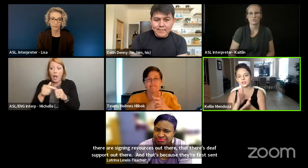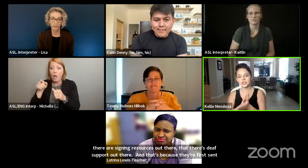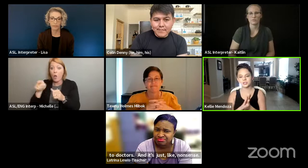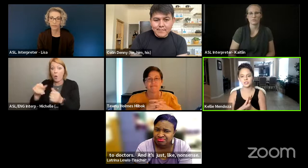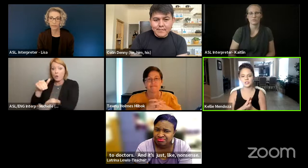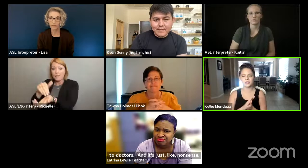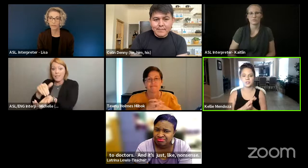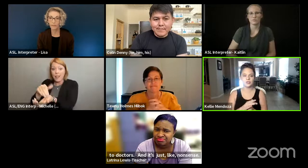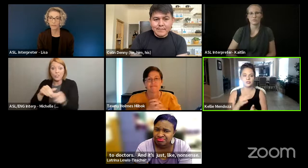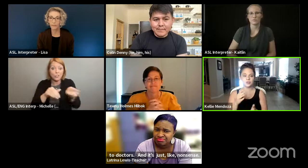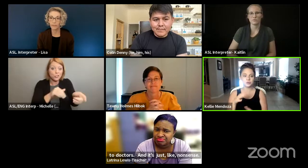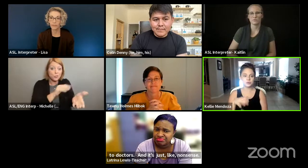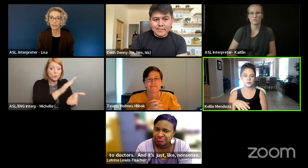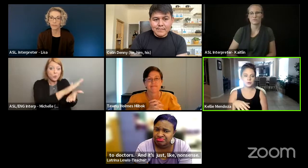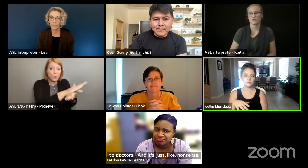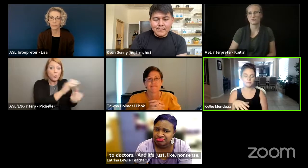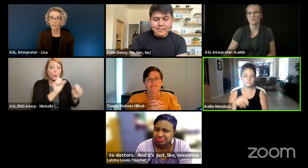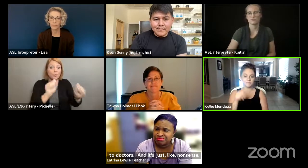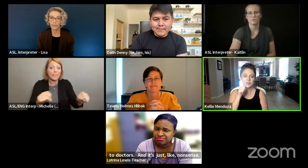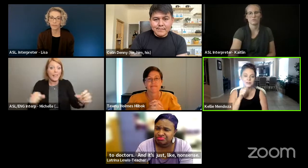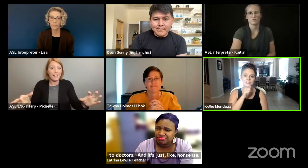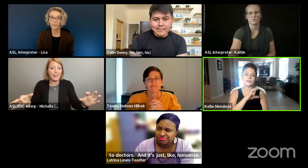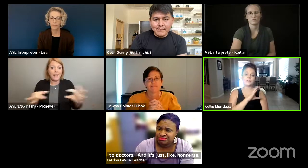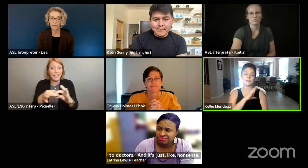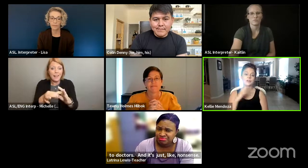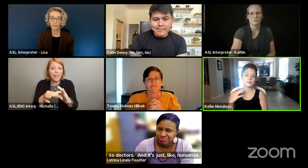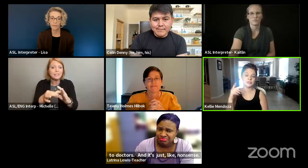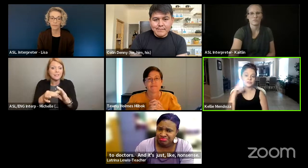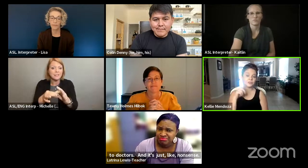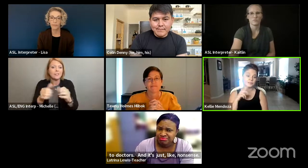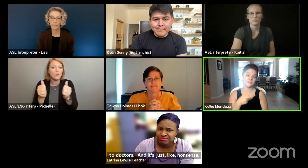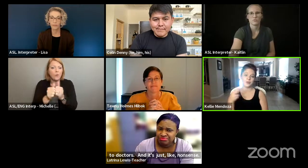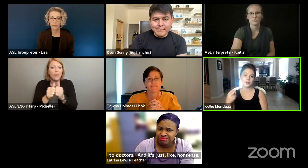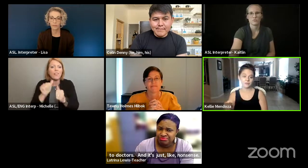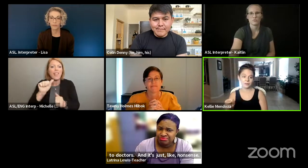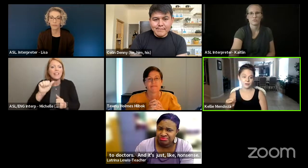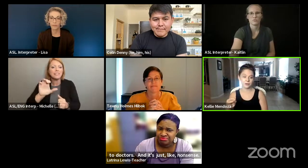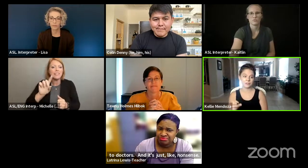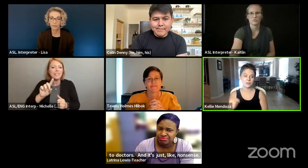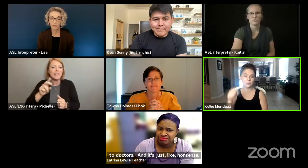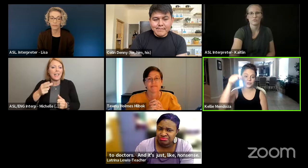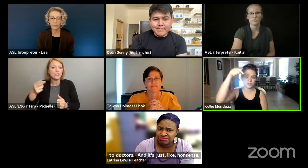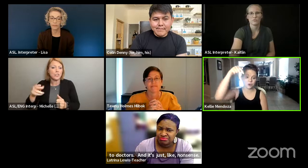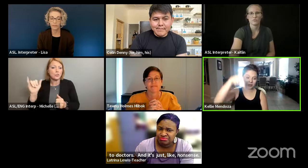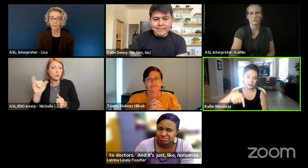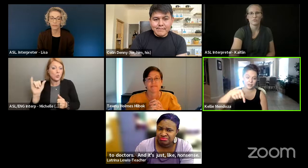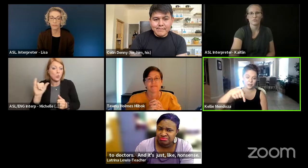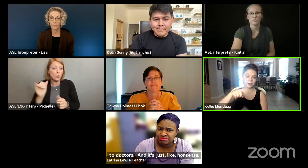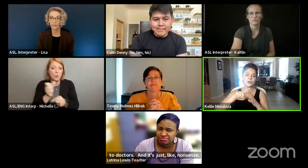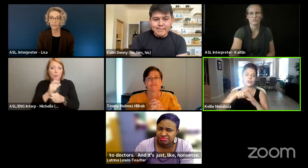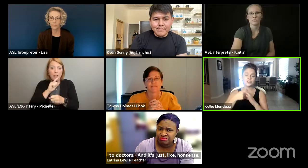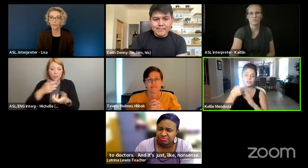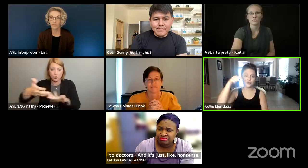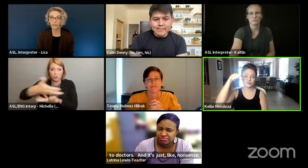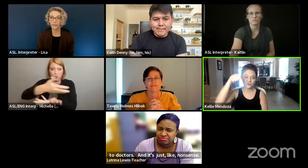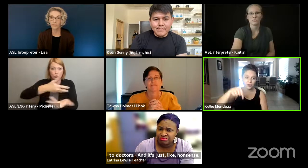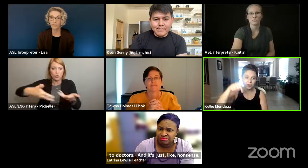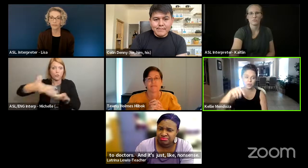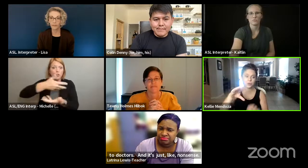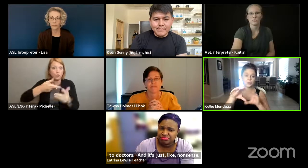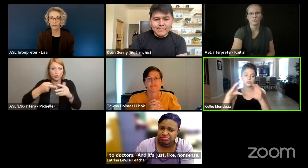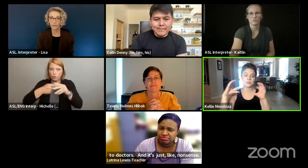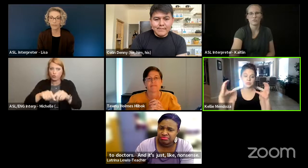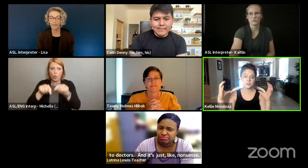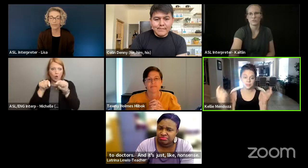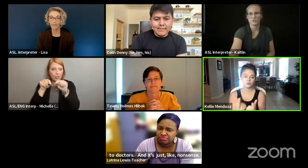and education to Arizona Commission for the Deaf and Hard of Hearing, so that we're starting here, start